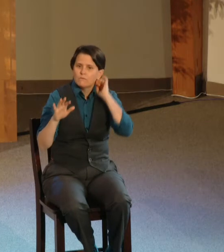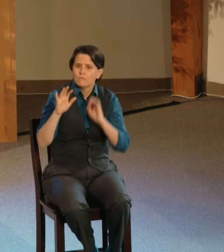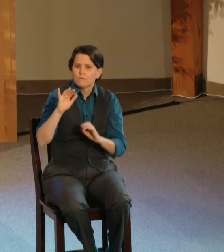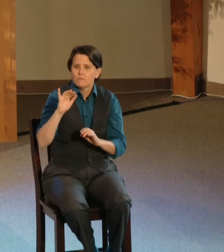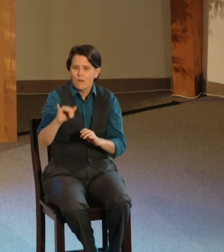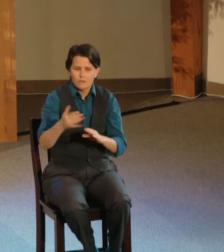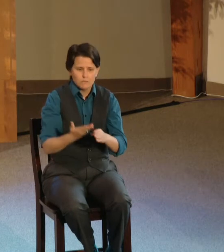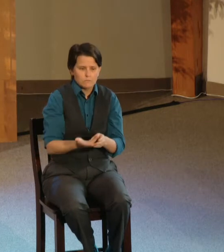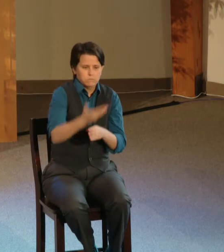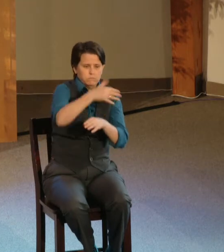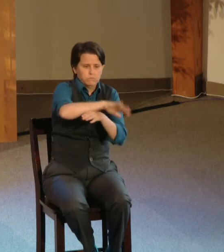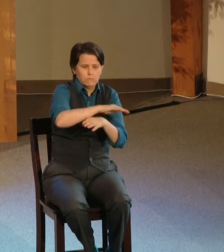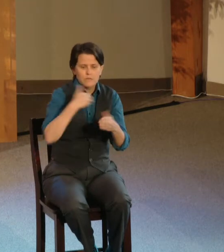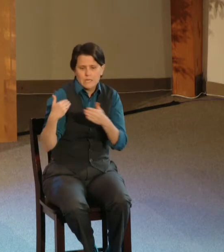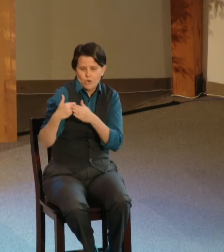and 183.